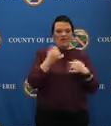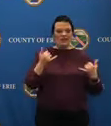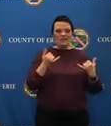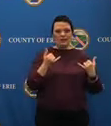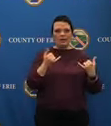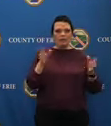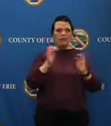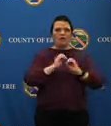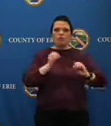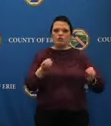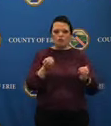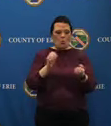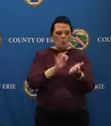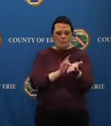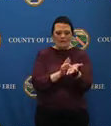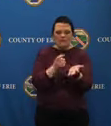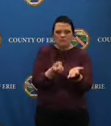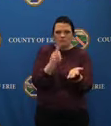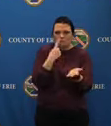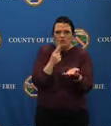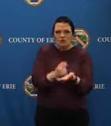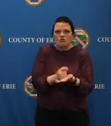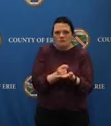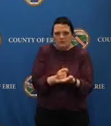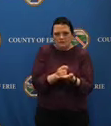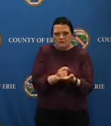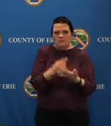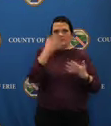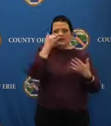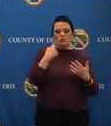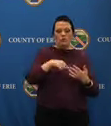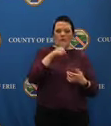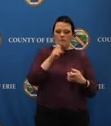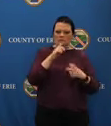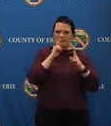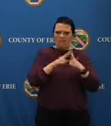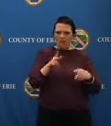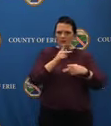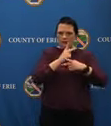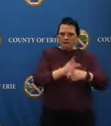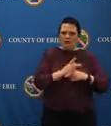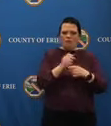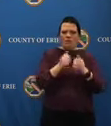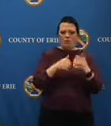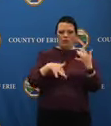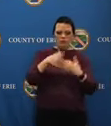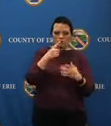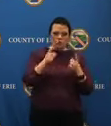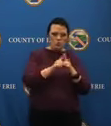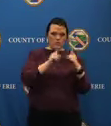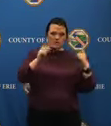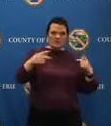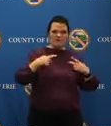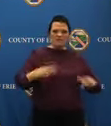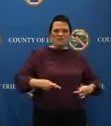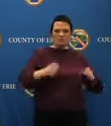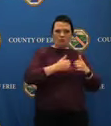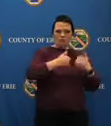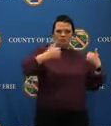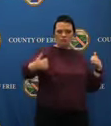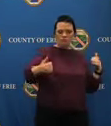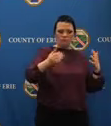is no pharmaceutical treatment. So that's why we have to be very careful with social distancing or physical